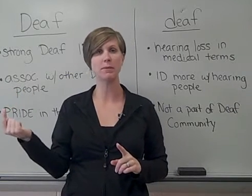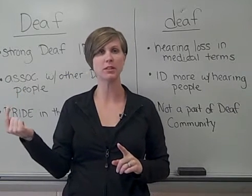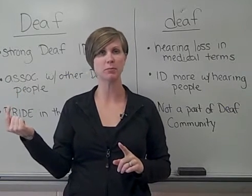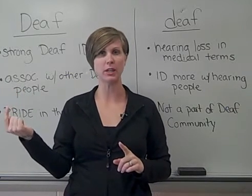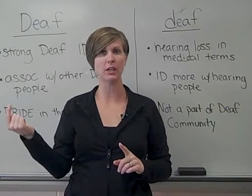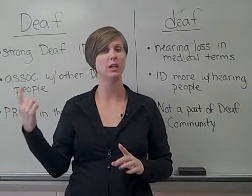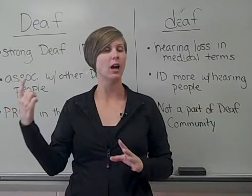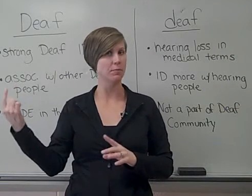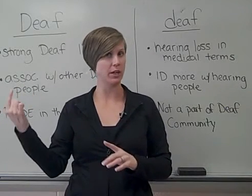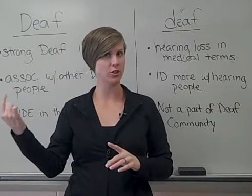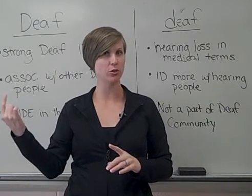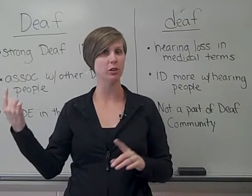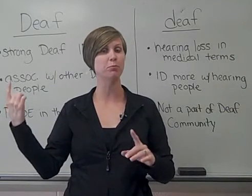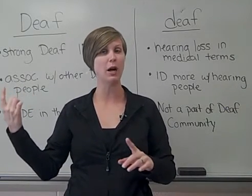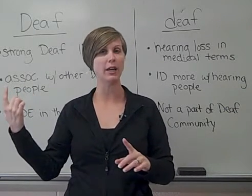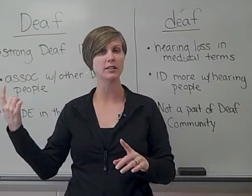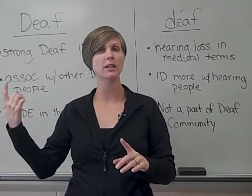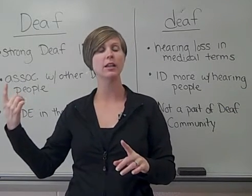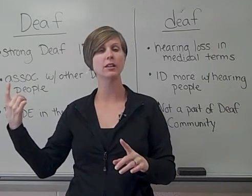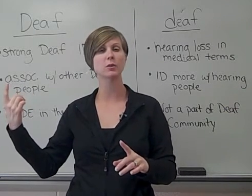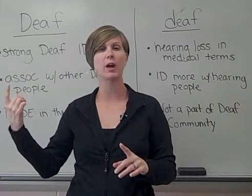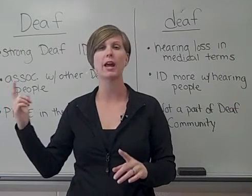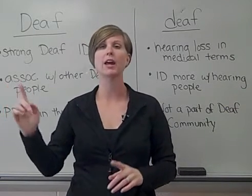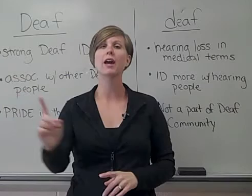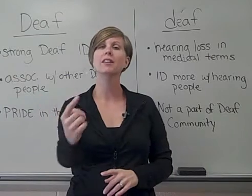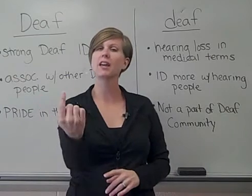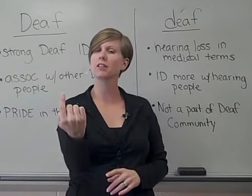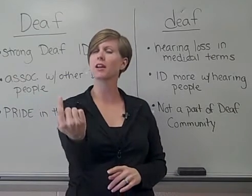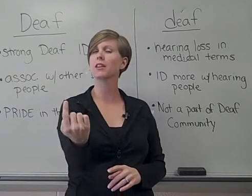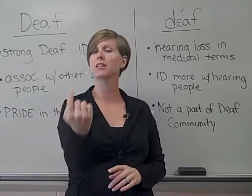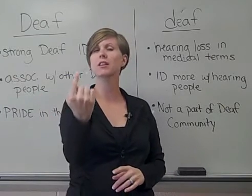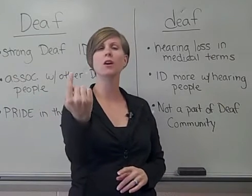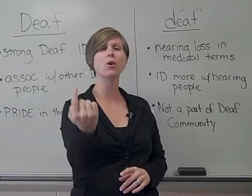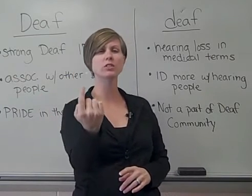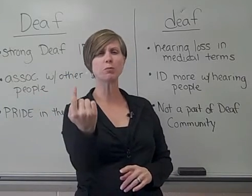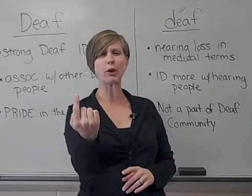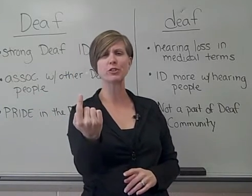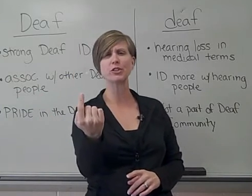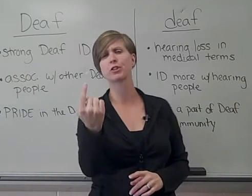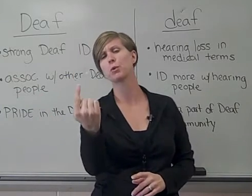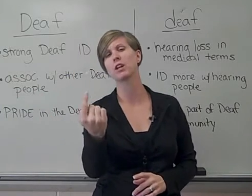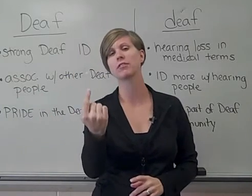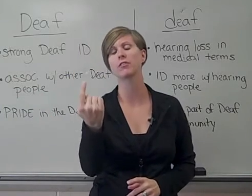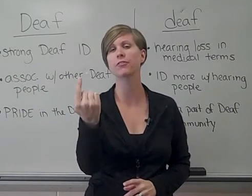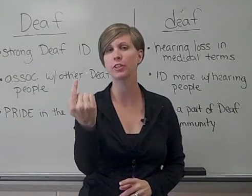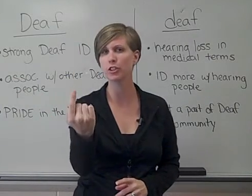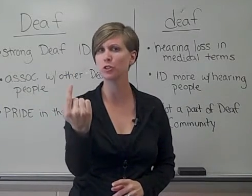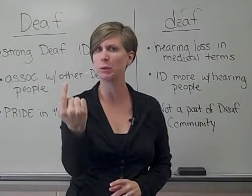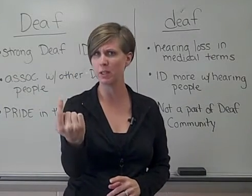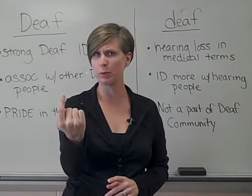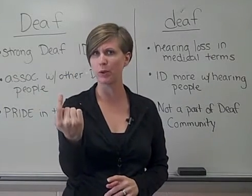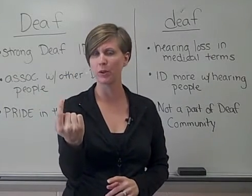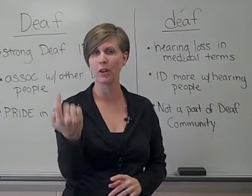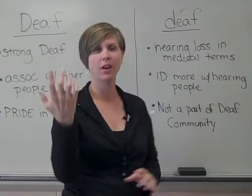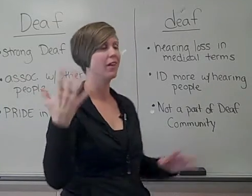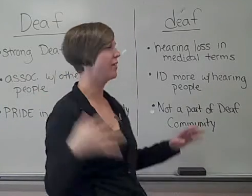maybe speak, I'm not sure, but either way, they are like the only person or one of a few people